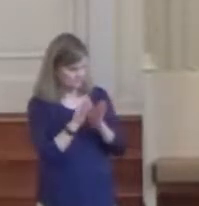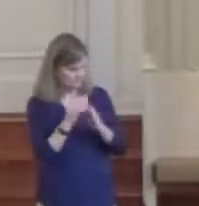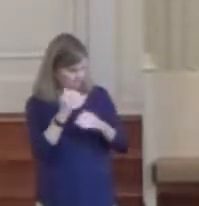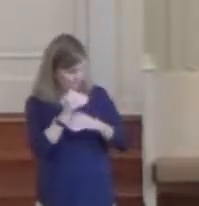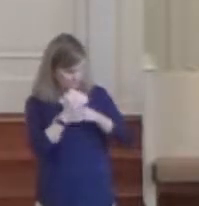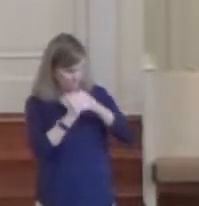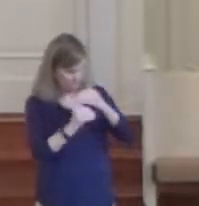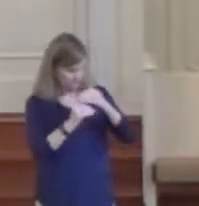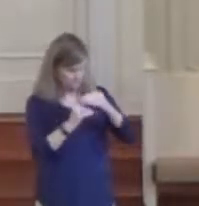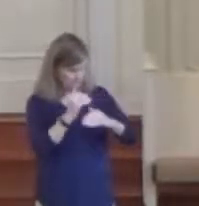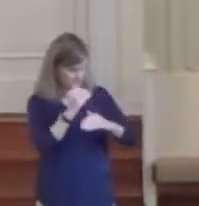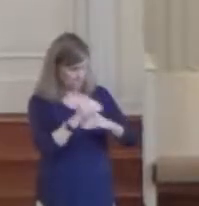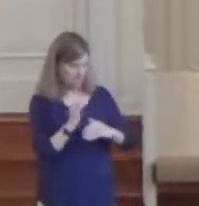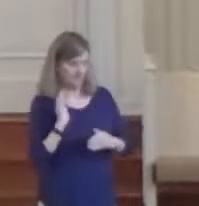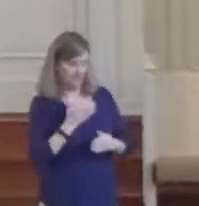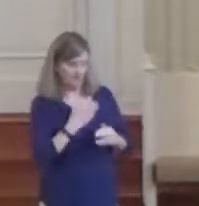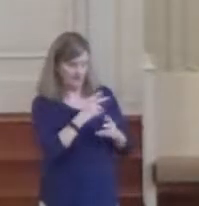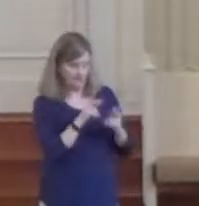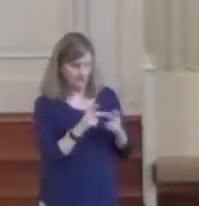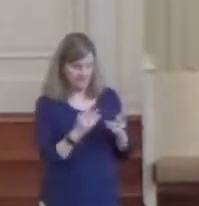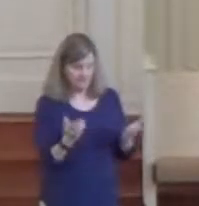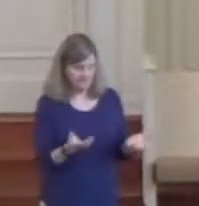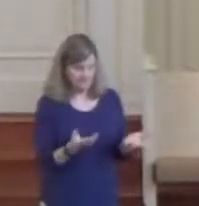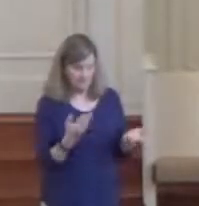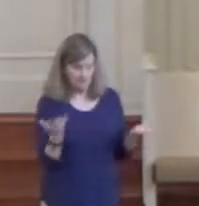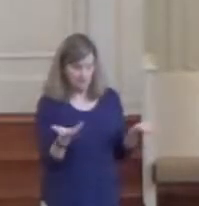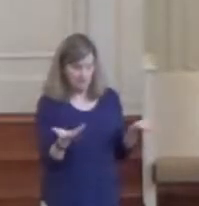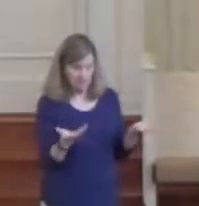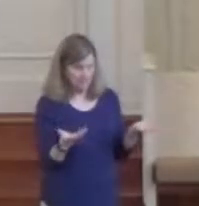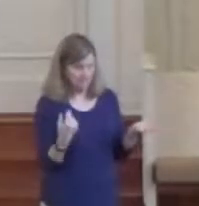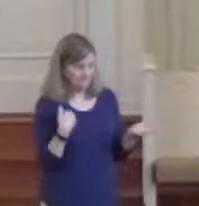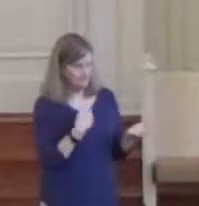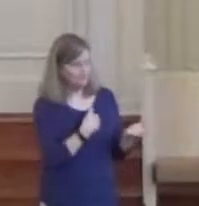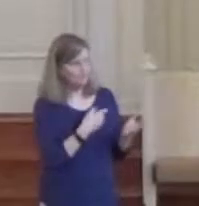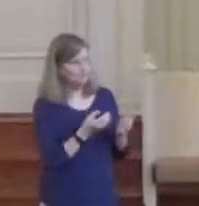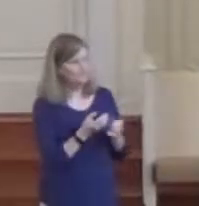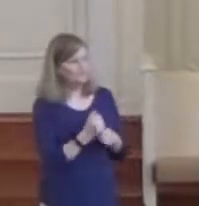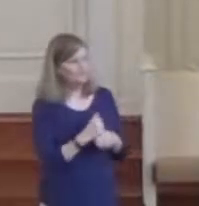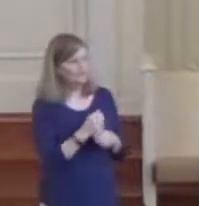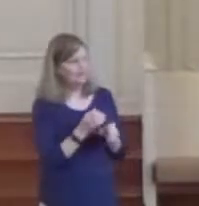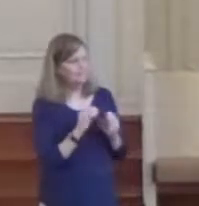And that our place in all of this is that we are created